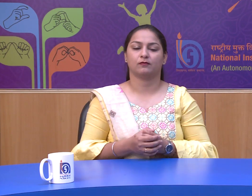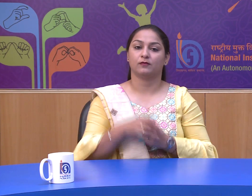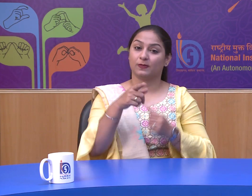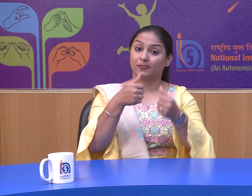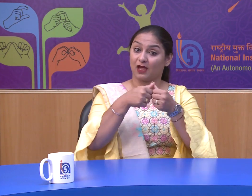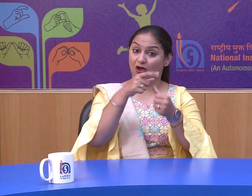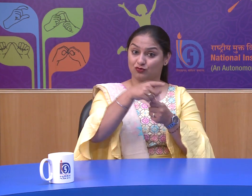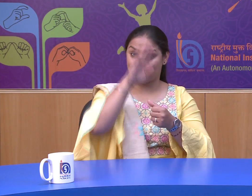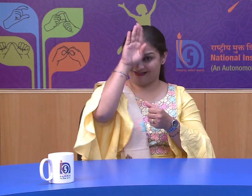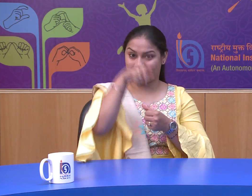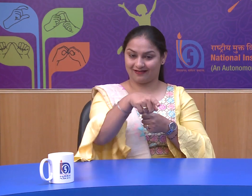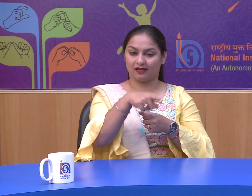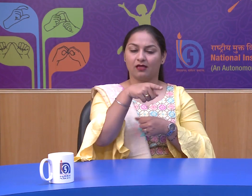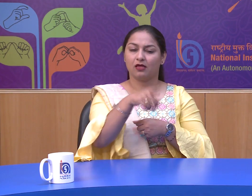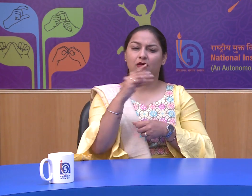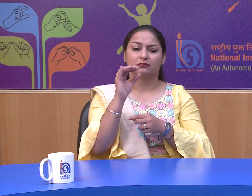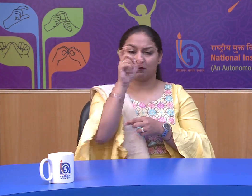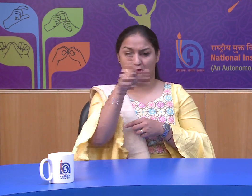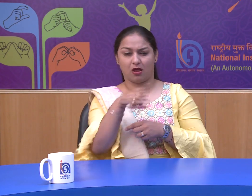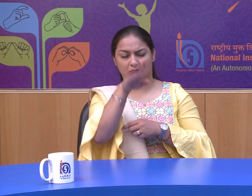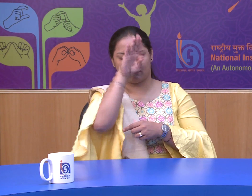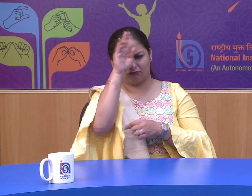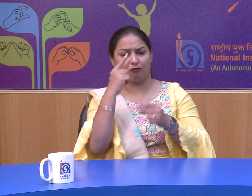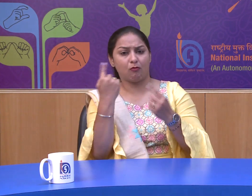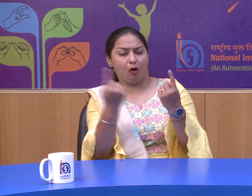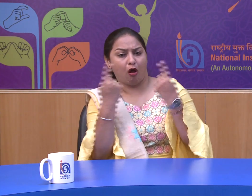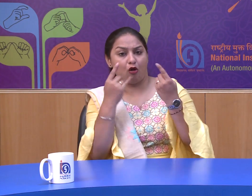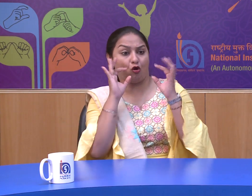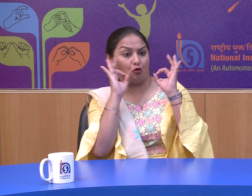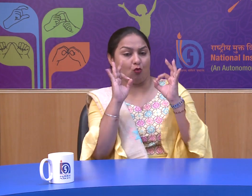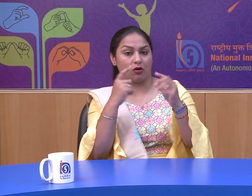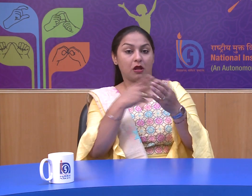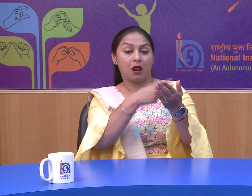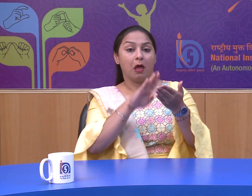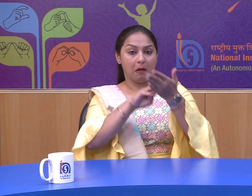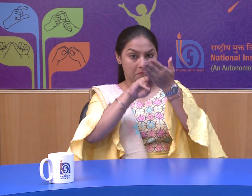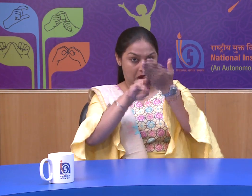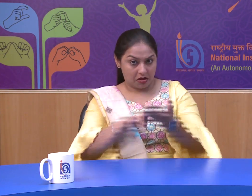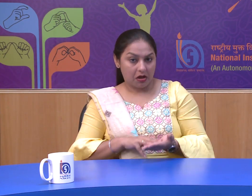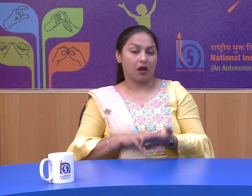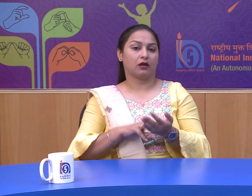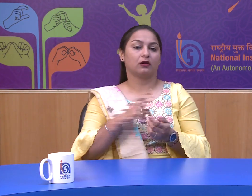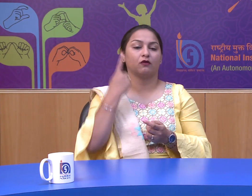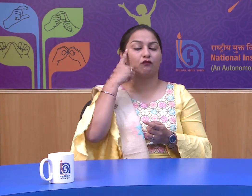Ashoka was a unique king who maintained the most powerful